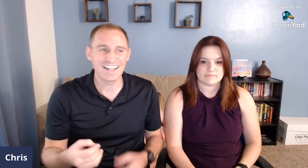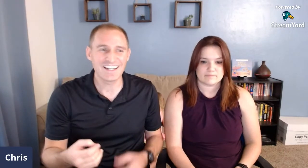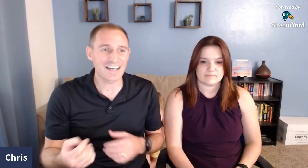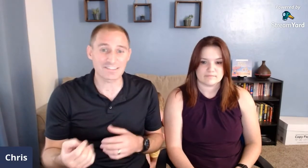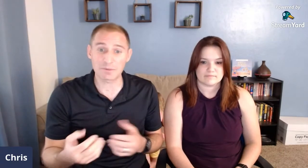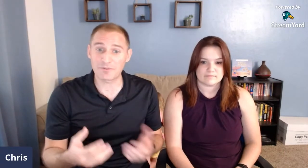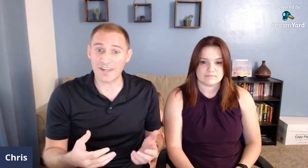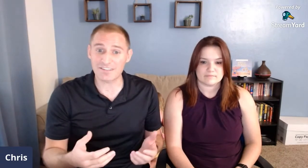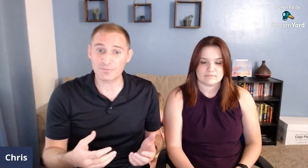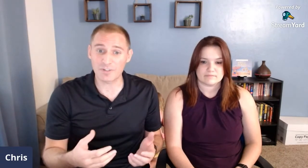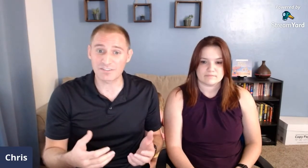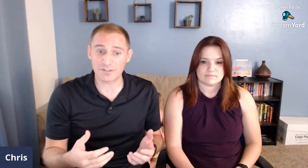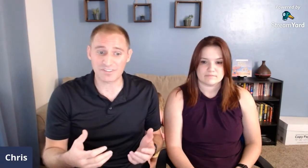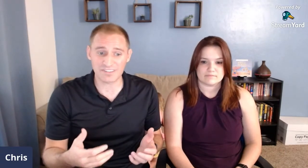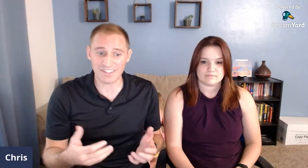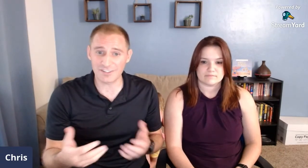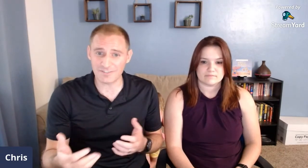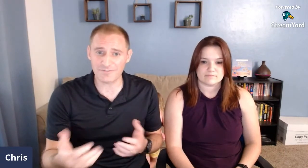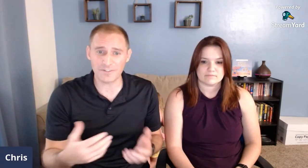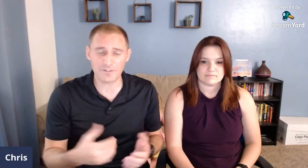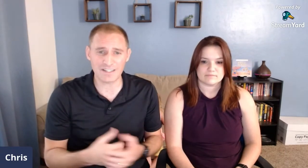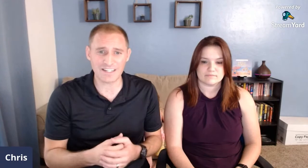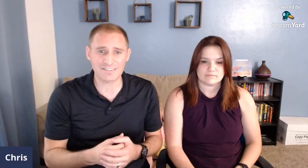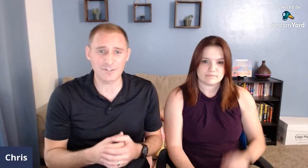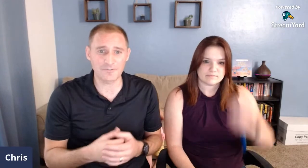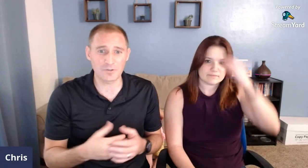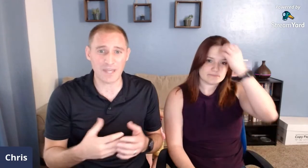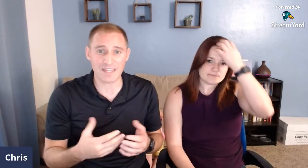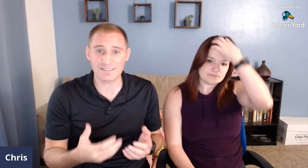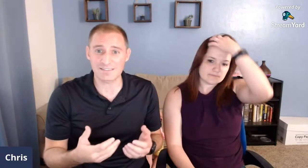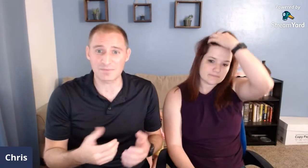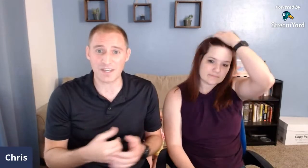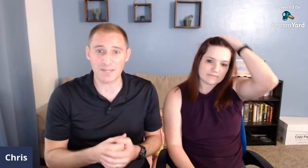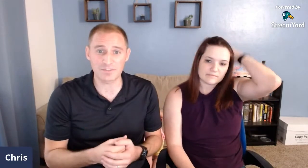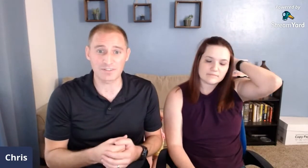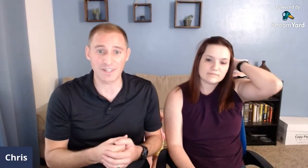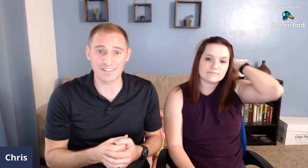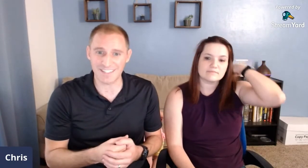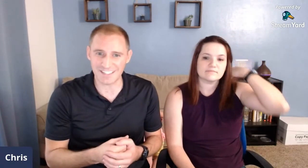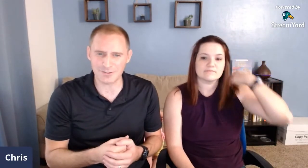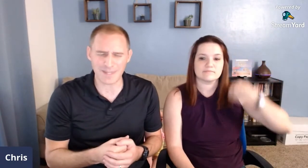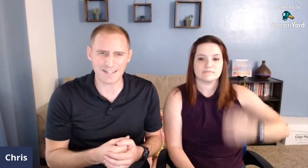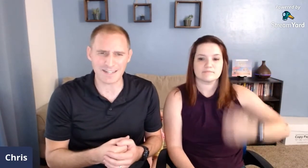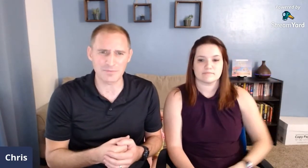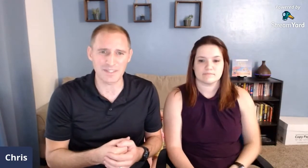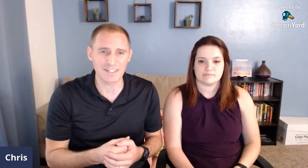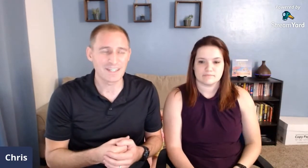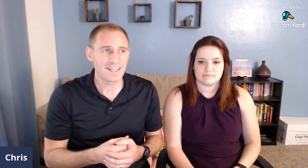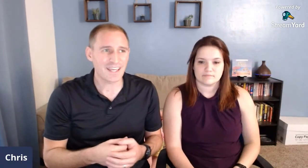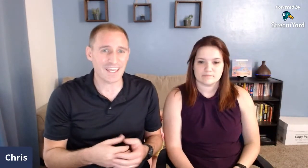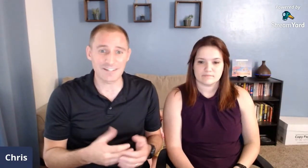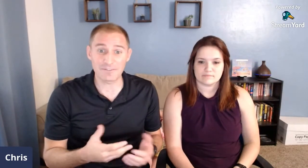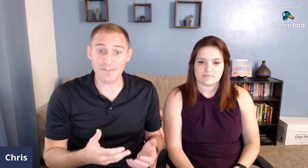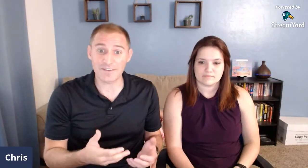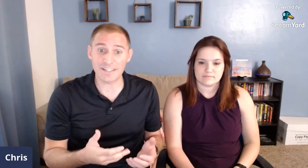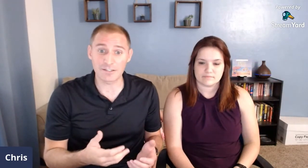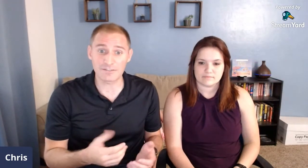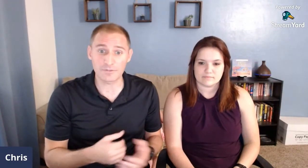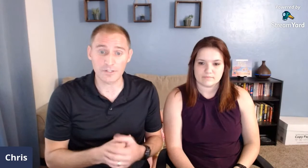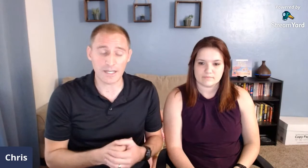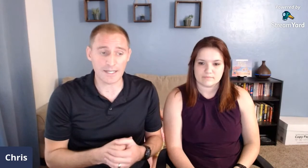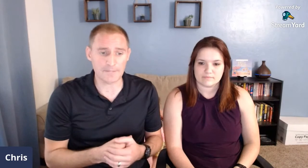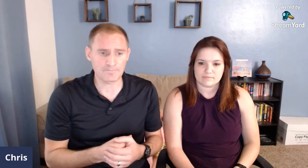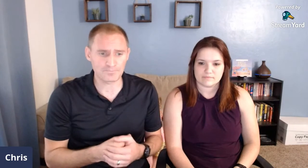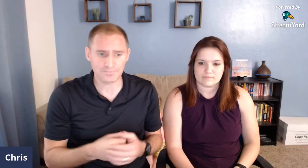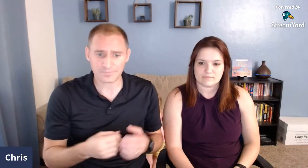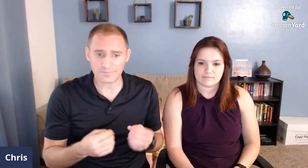ASL. So we provided some resources, and you can feel free to let us know if you had some time to dig into that a little bit, and if you found that